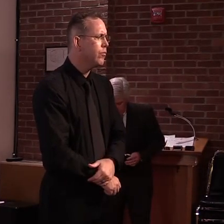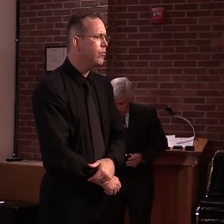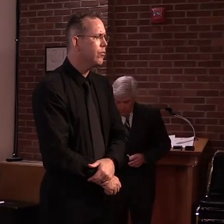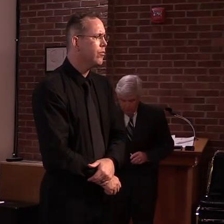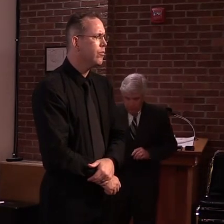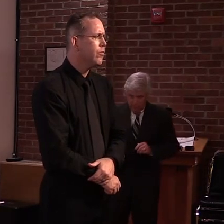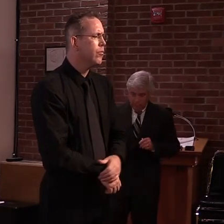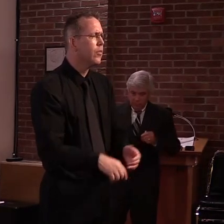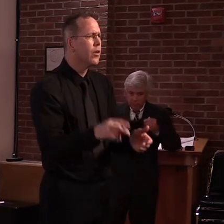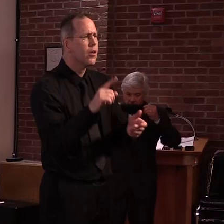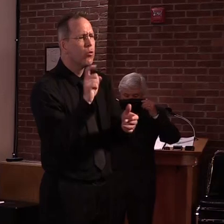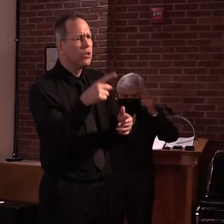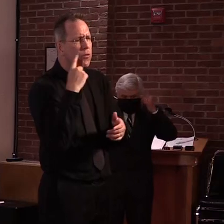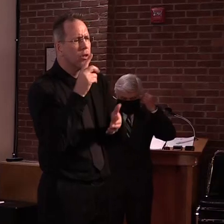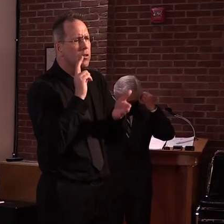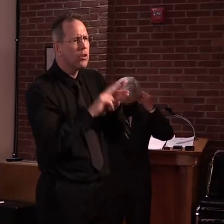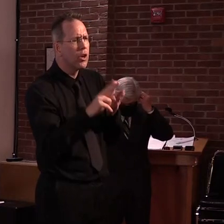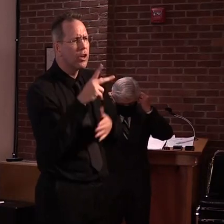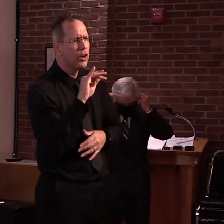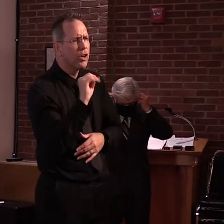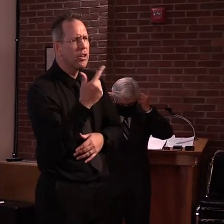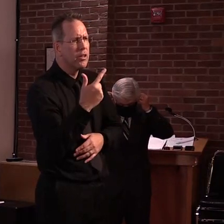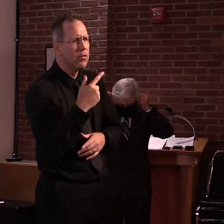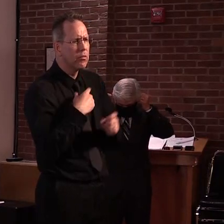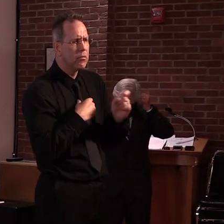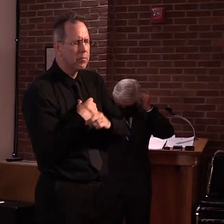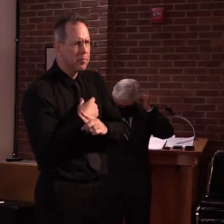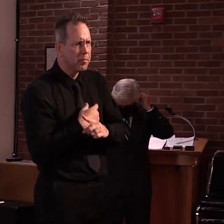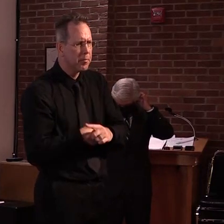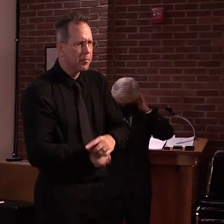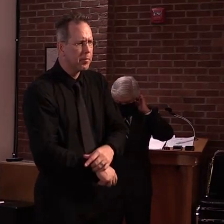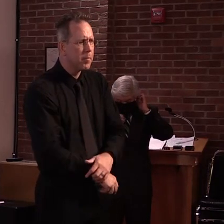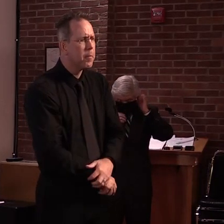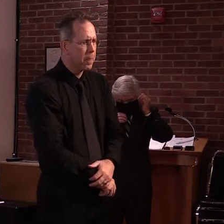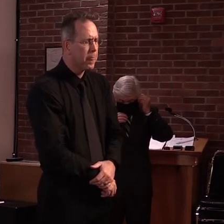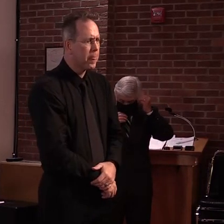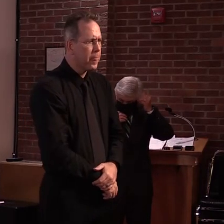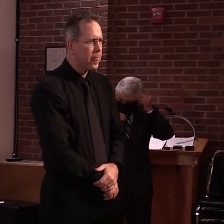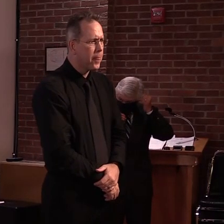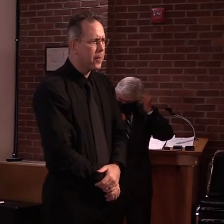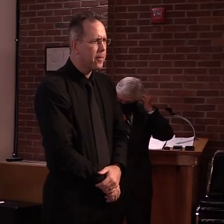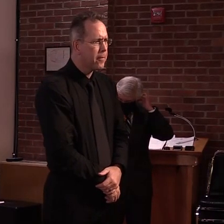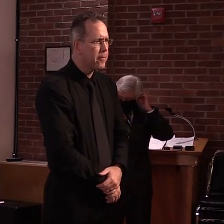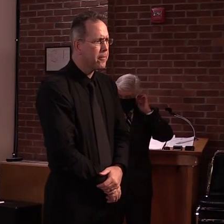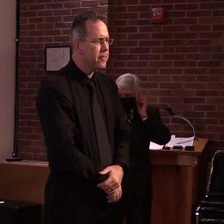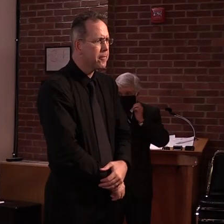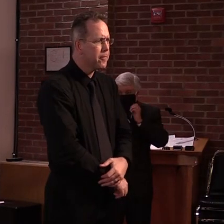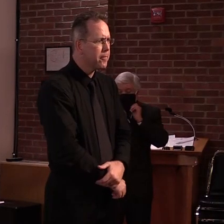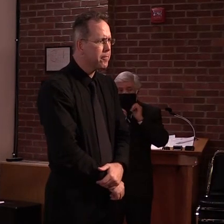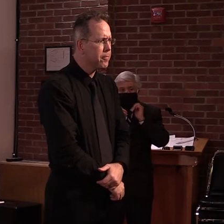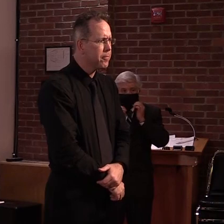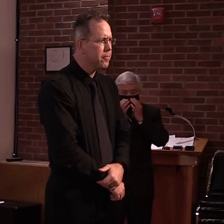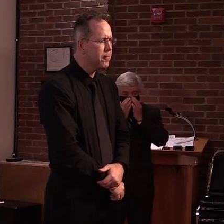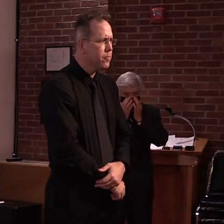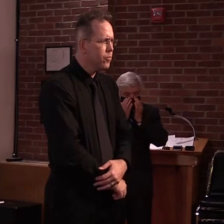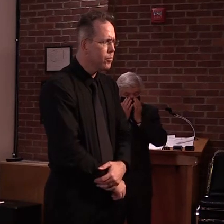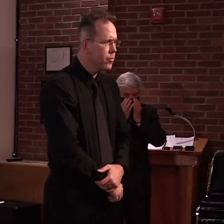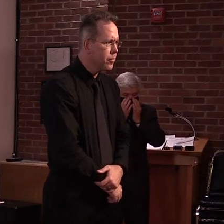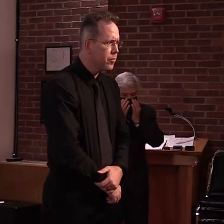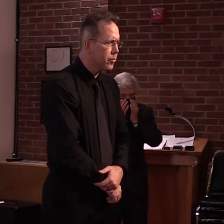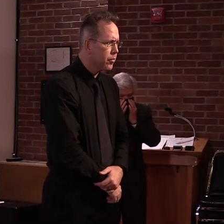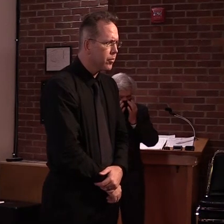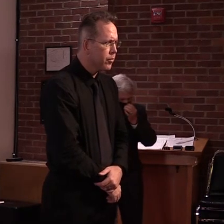However the millions of dollars in financial assistance, whether it's just the $70 million grant package for grants and